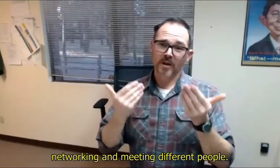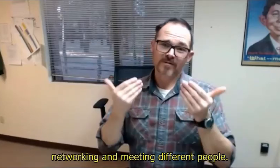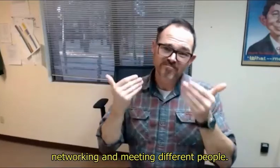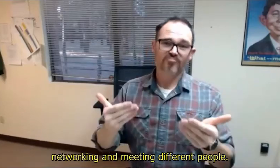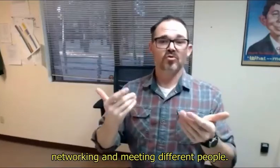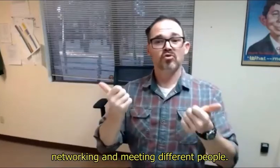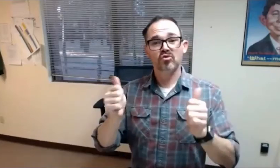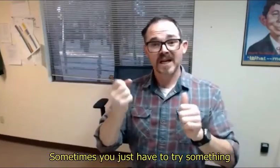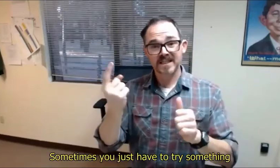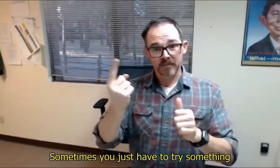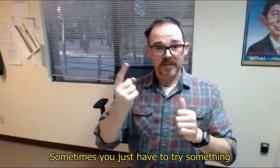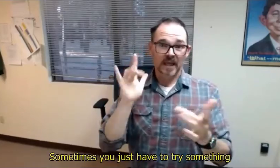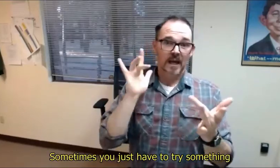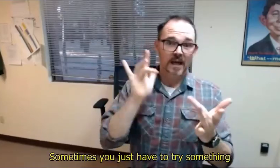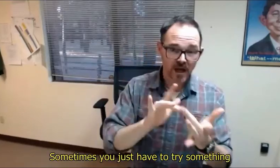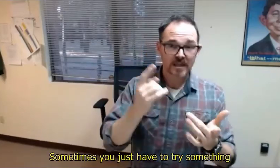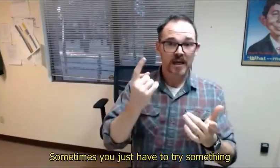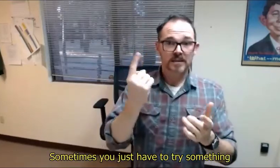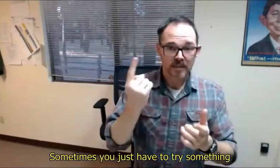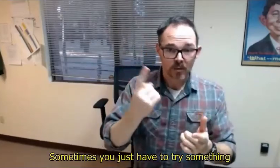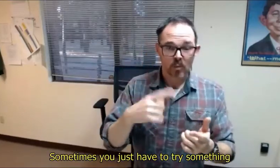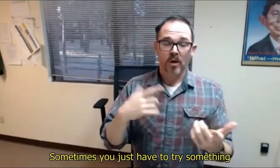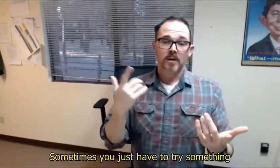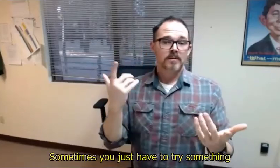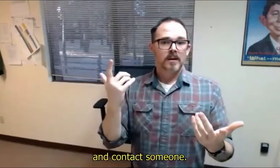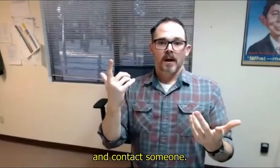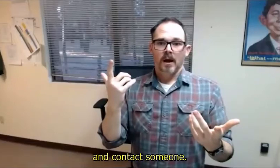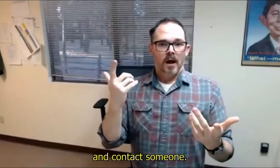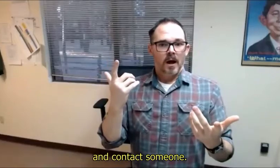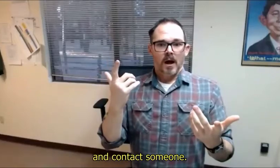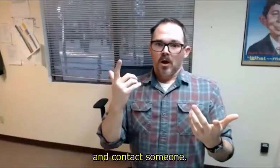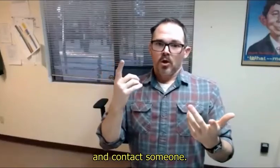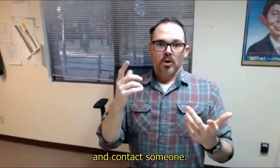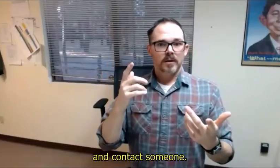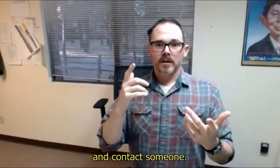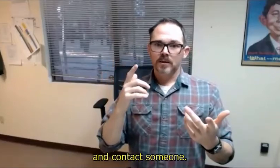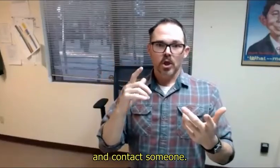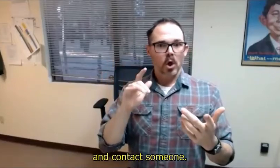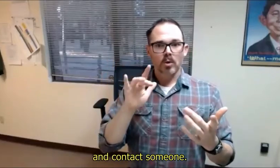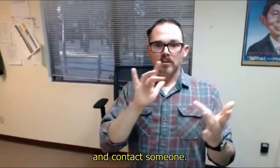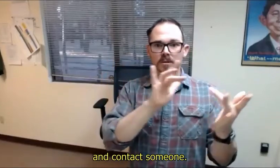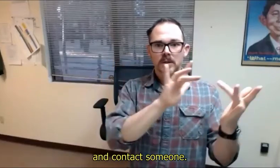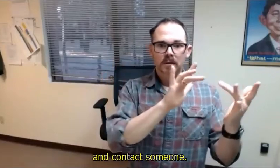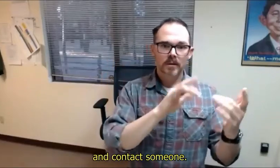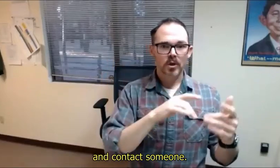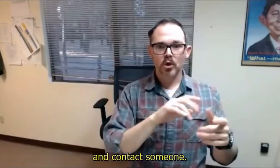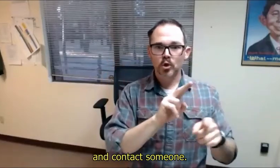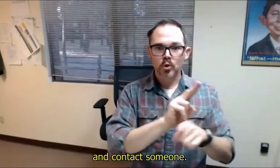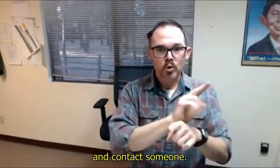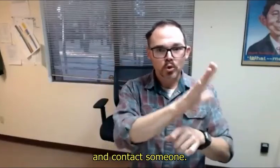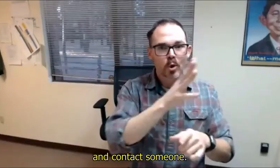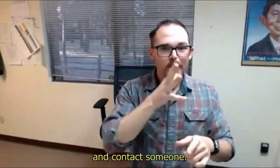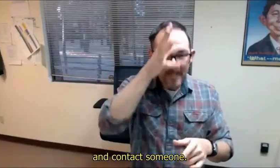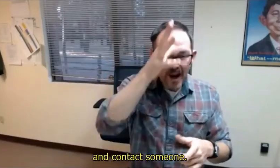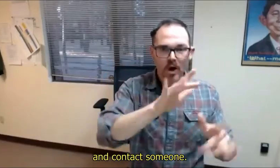people. Sometimes you just have to try something and contact someone.